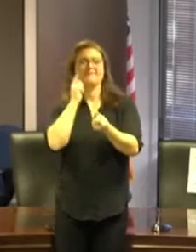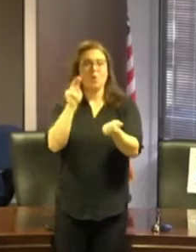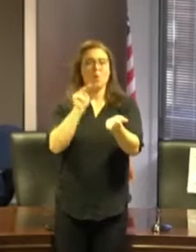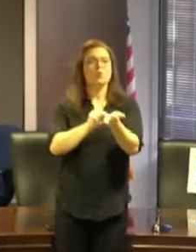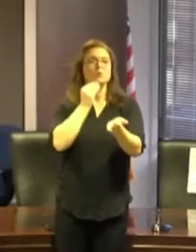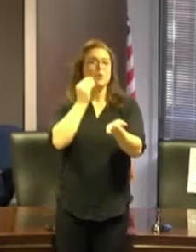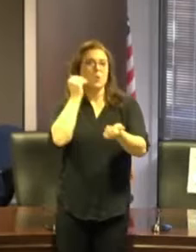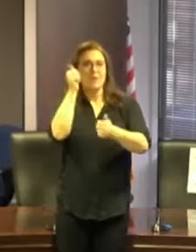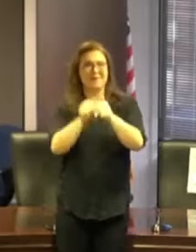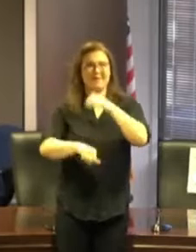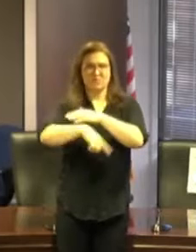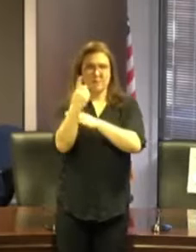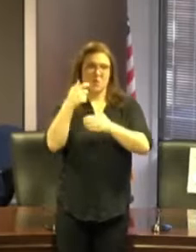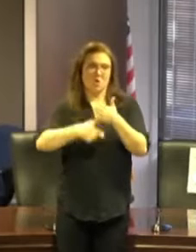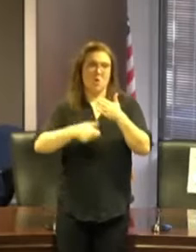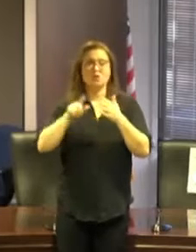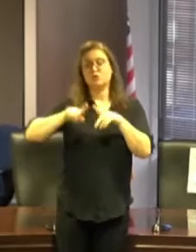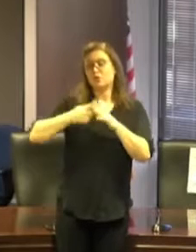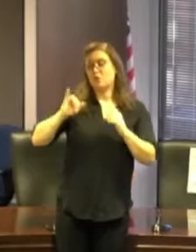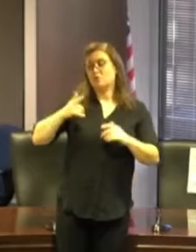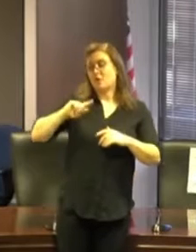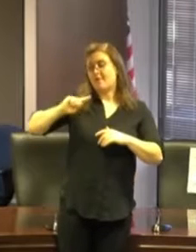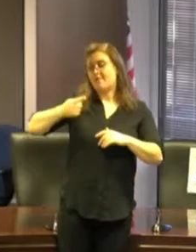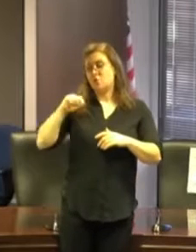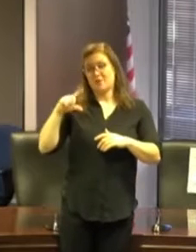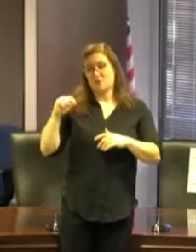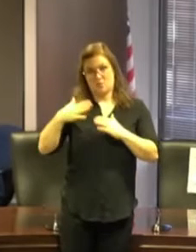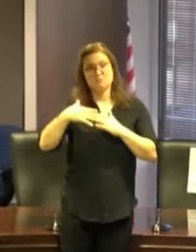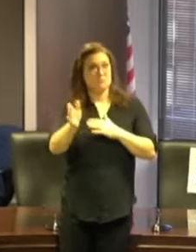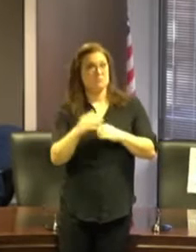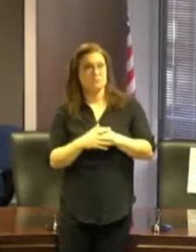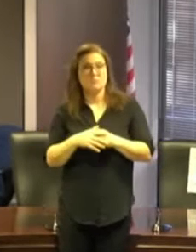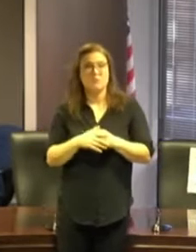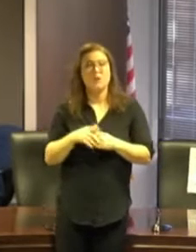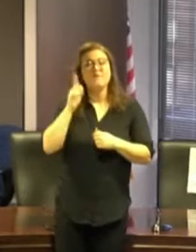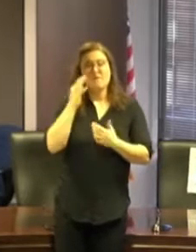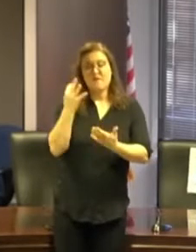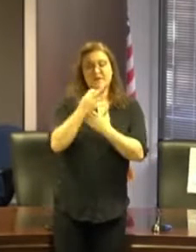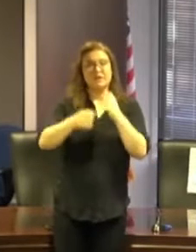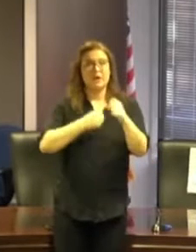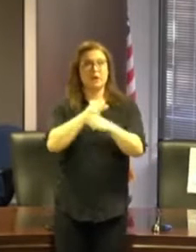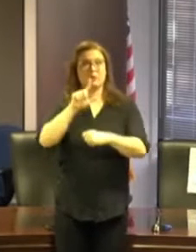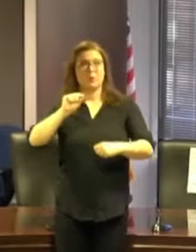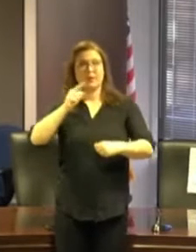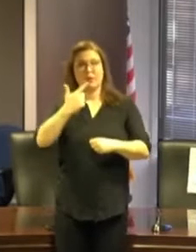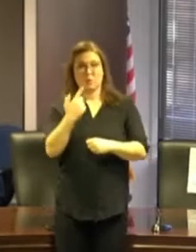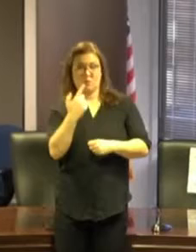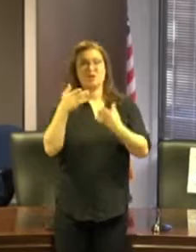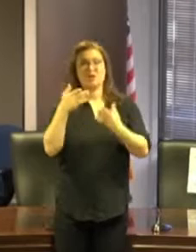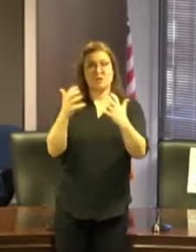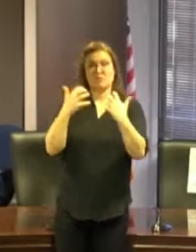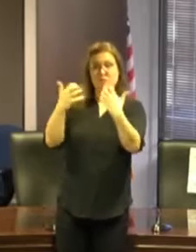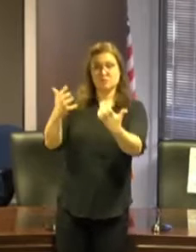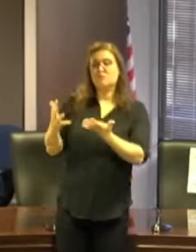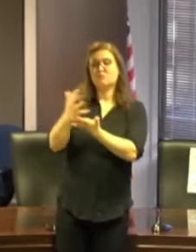effective date of July 1, 2020. And for fiscal year 2021, the general appropriated total funds of